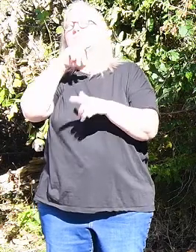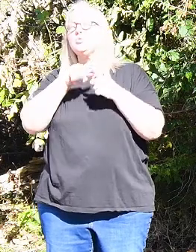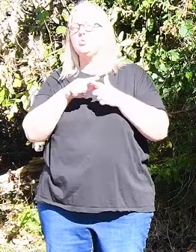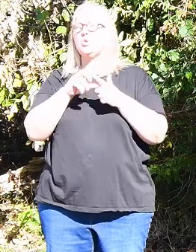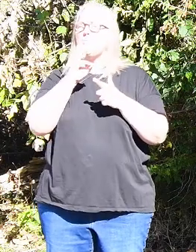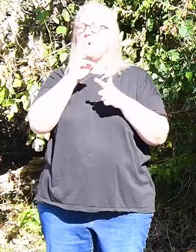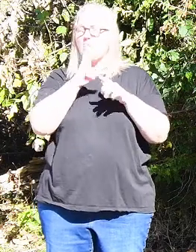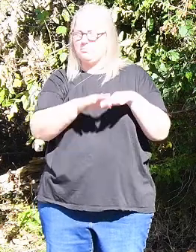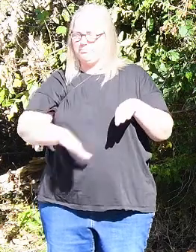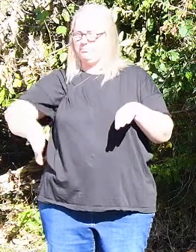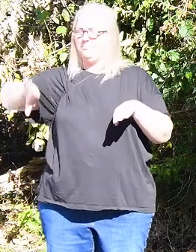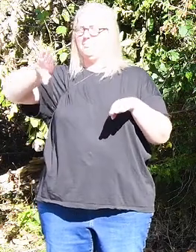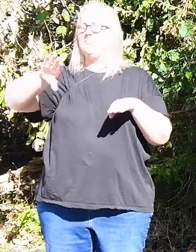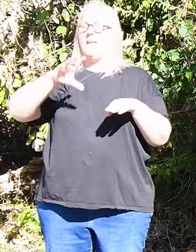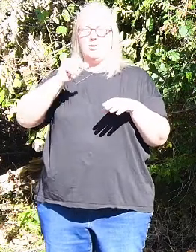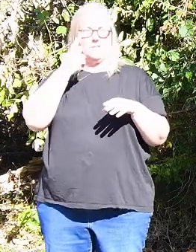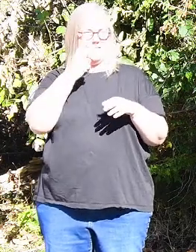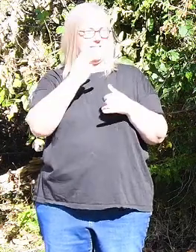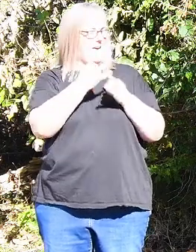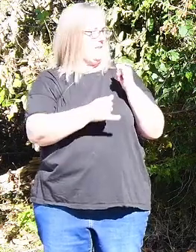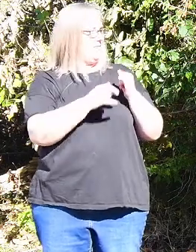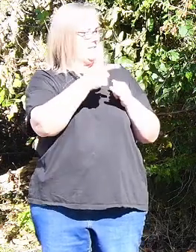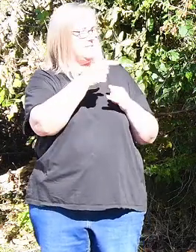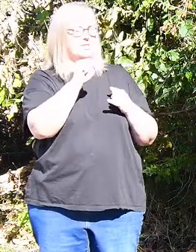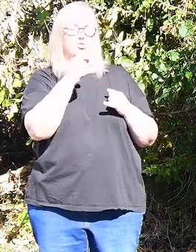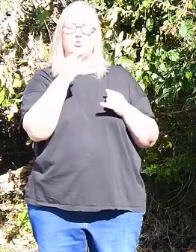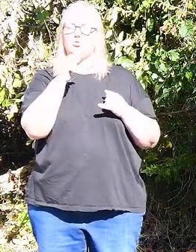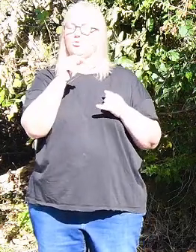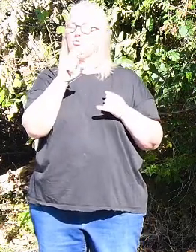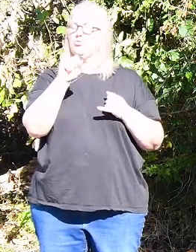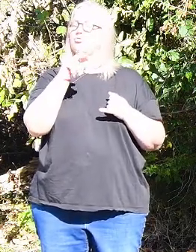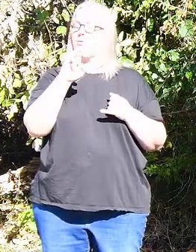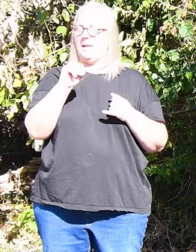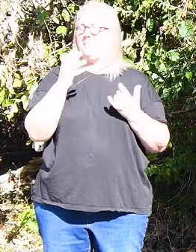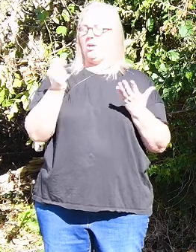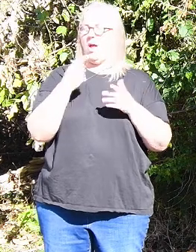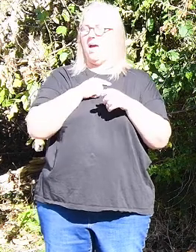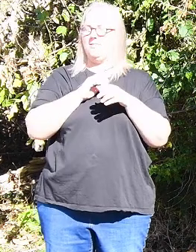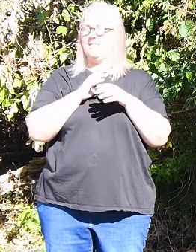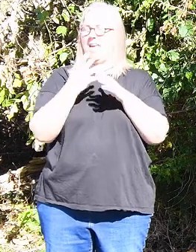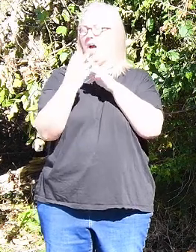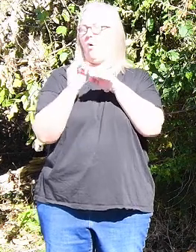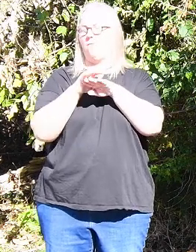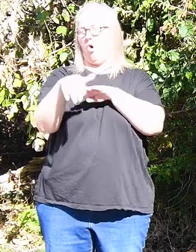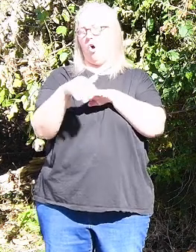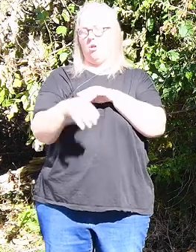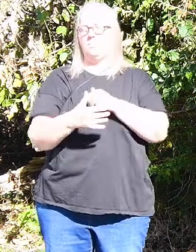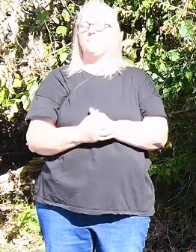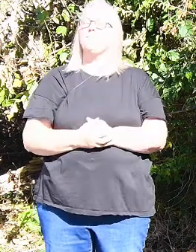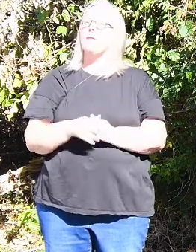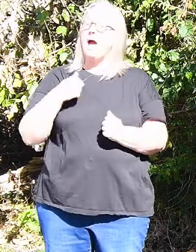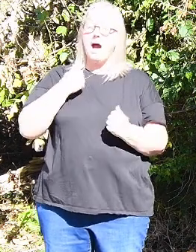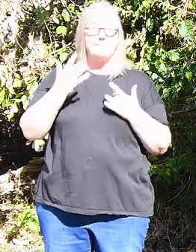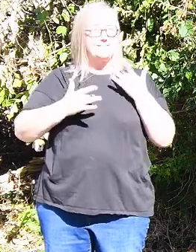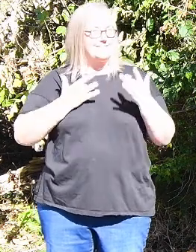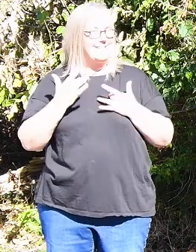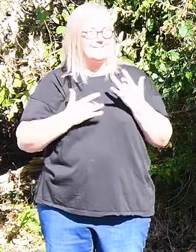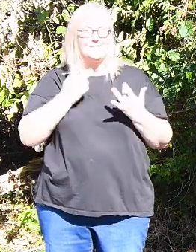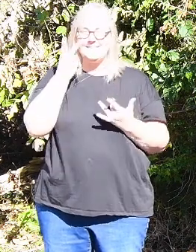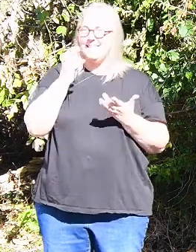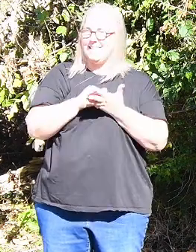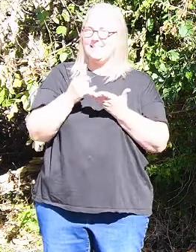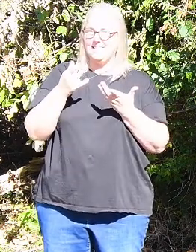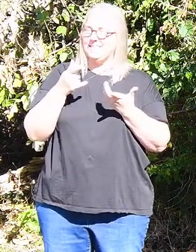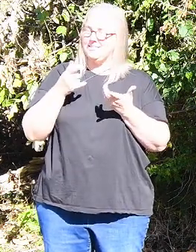the end of this stream here at the outfall. So I'm super excited to see this going